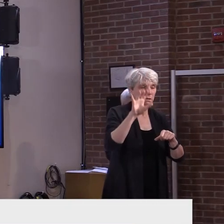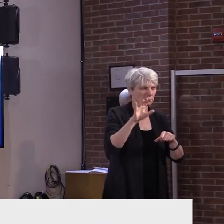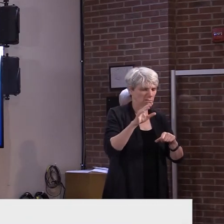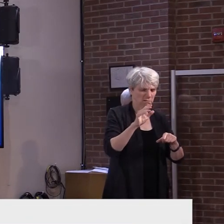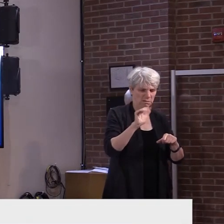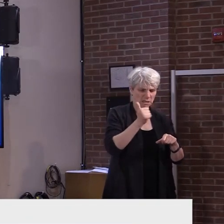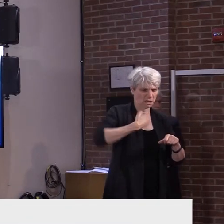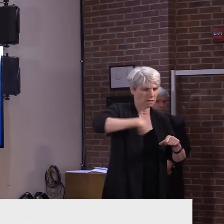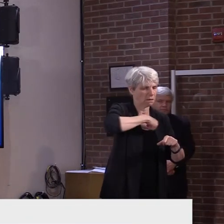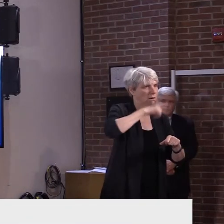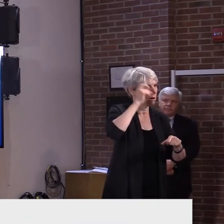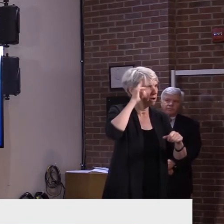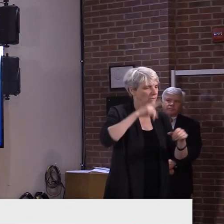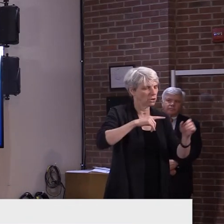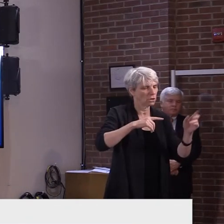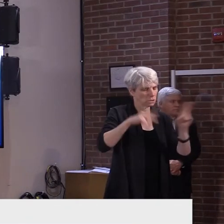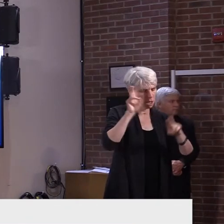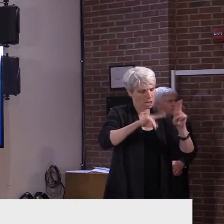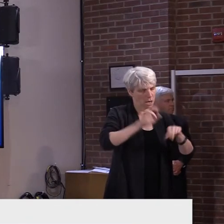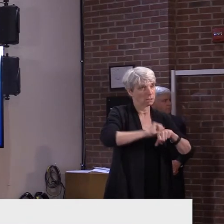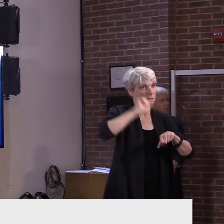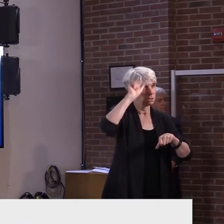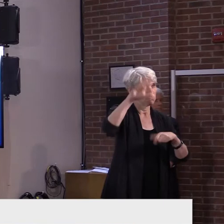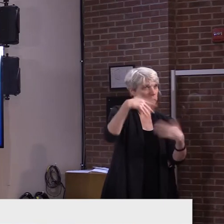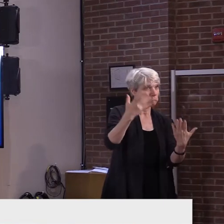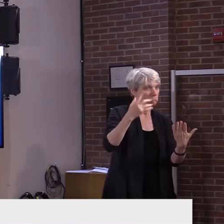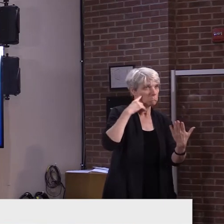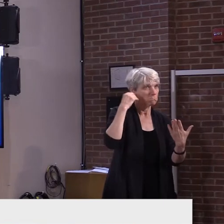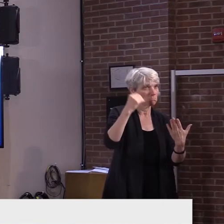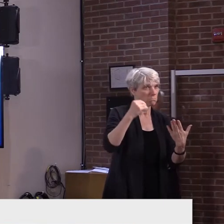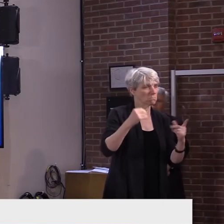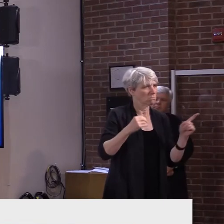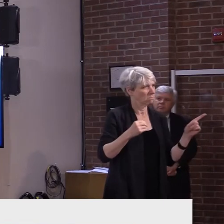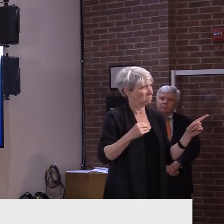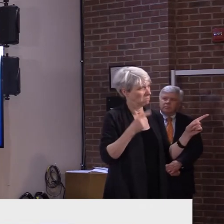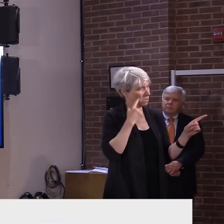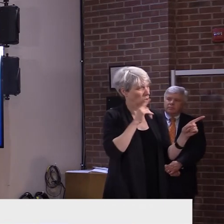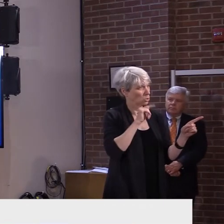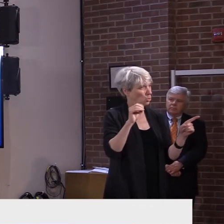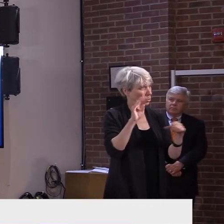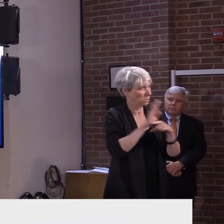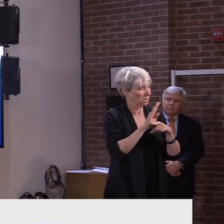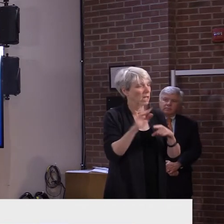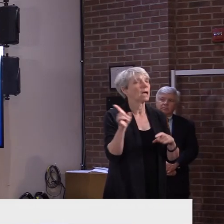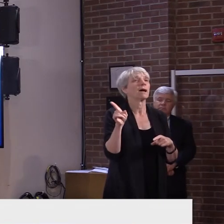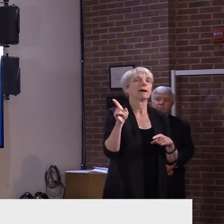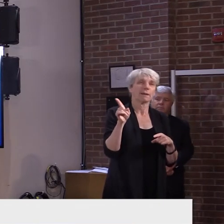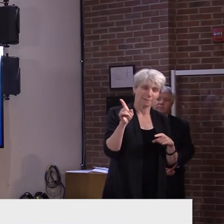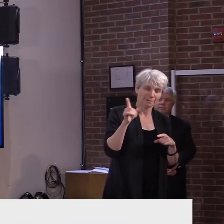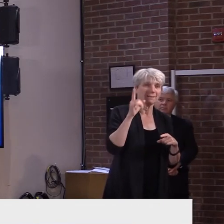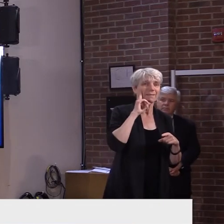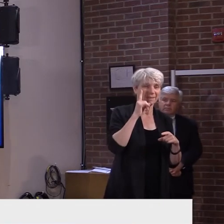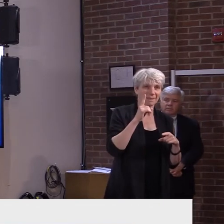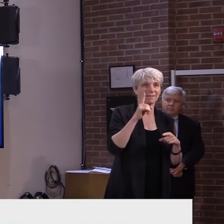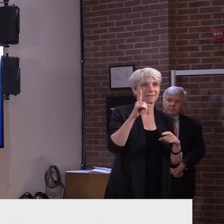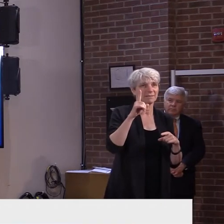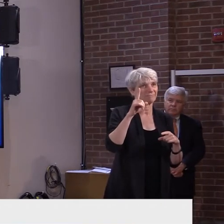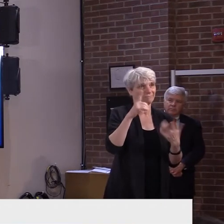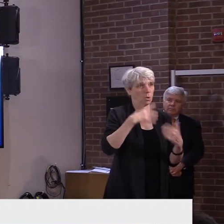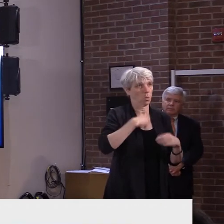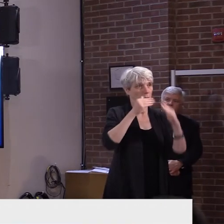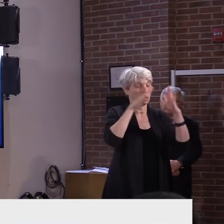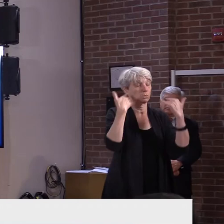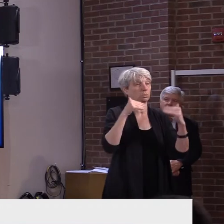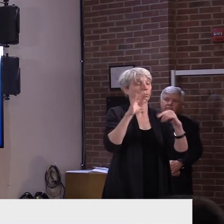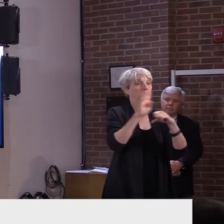governors, and I have not heard anything yet. What do you make of that? Is it just that they're busy? I think they're busy, and I don't